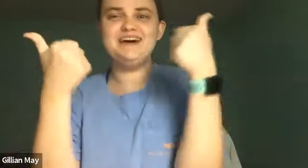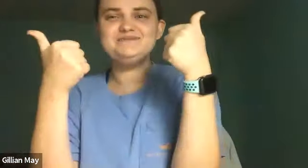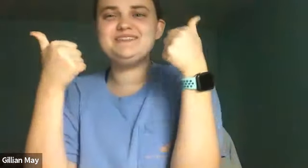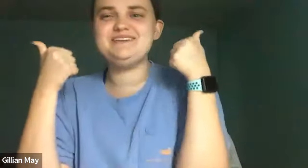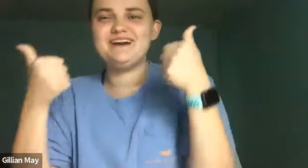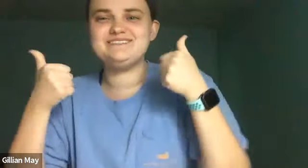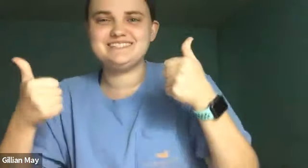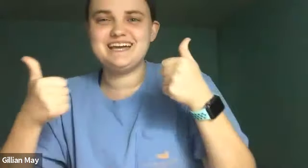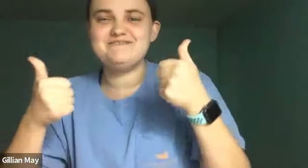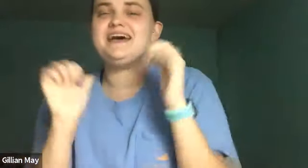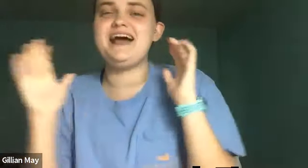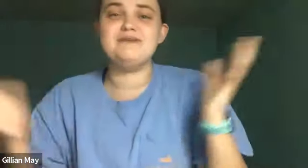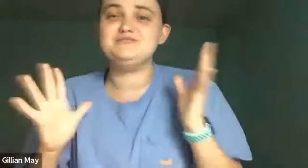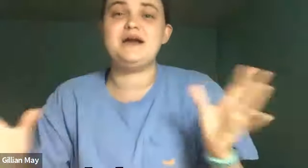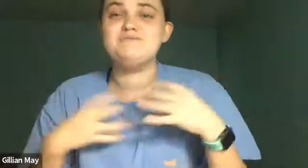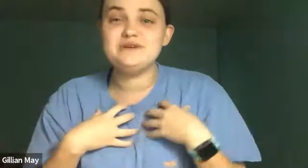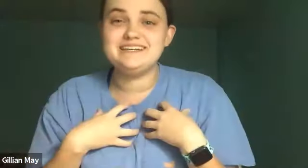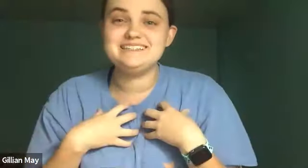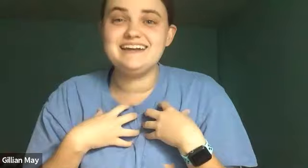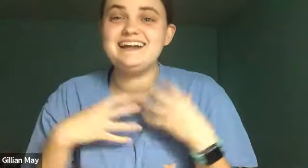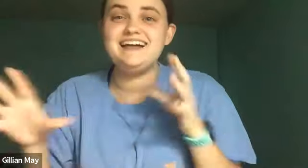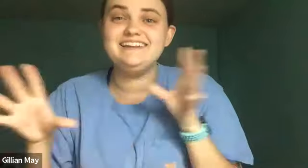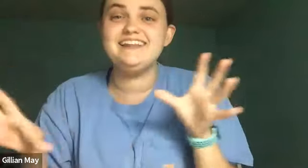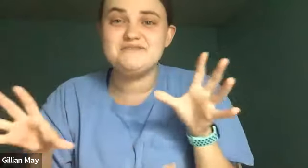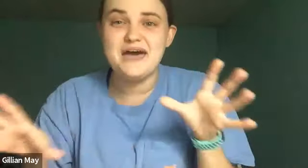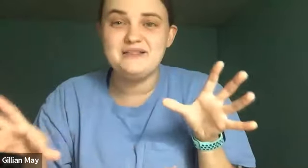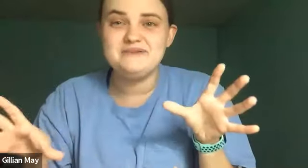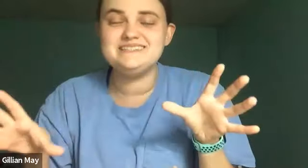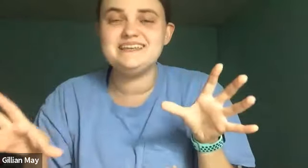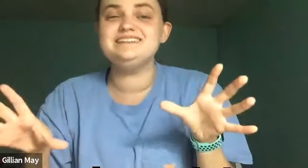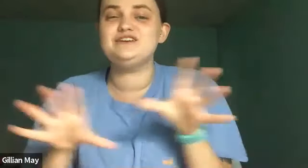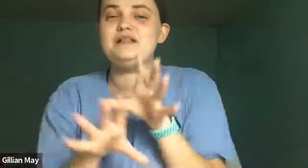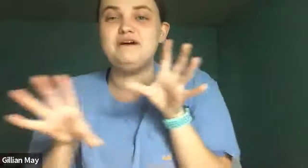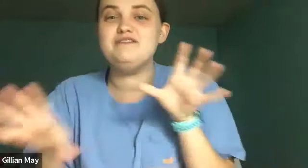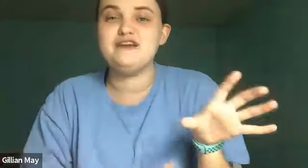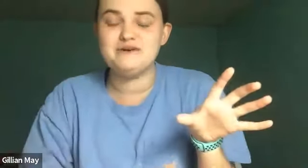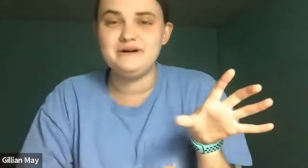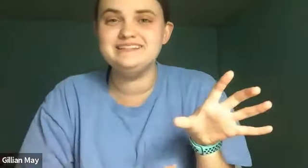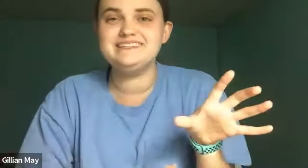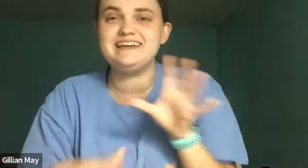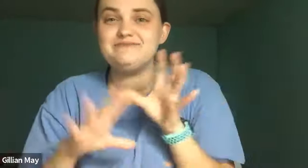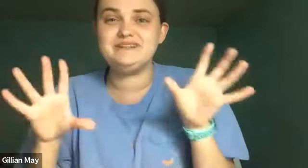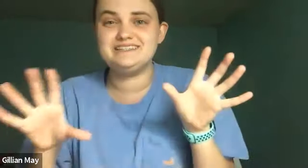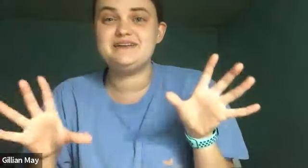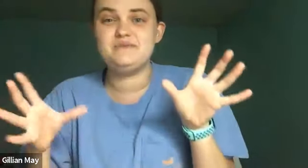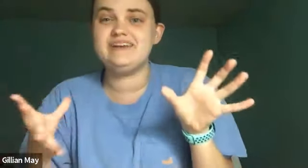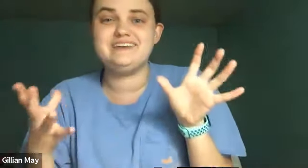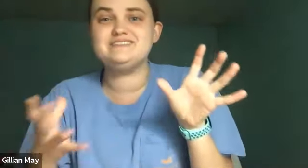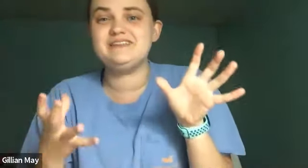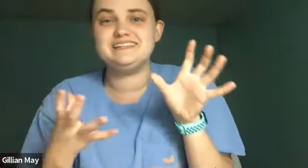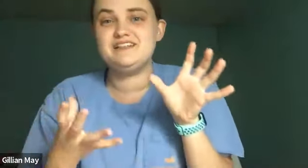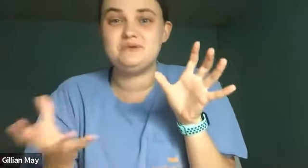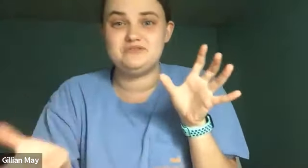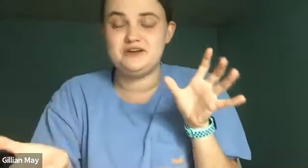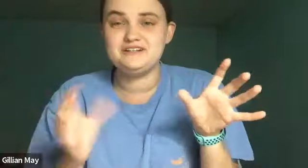tells me that you guys are excited for that. I'm sorry, I'm really excited. I love the Halloween signs. They're like my favorite ones. I get really excited when my kids are like telling me what they're gonna